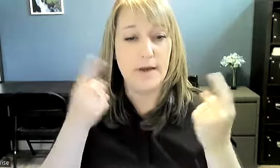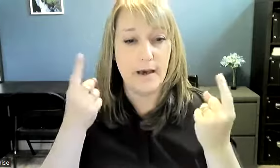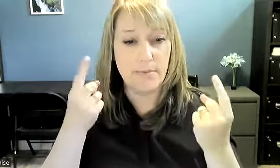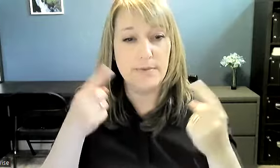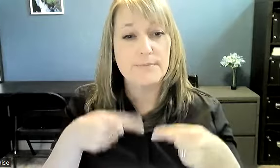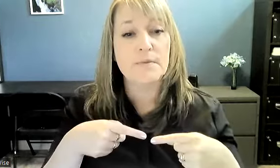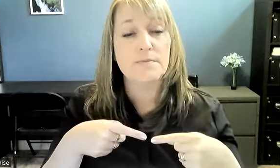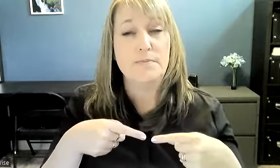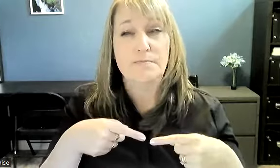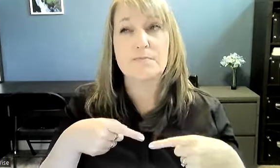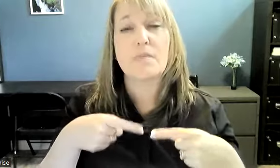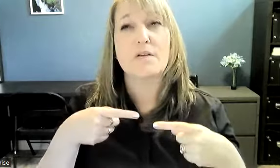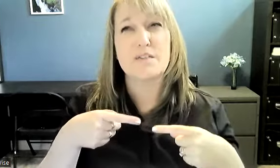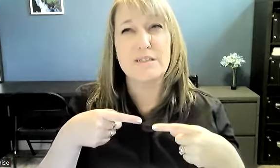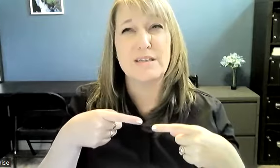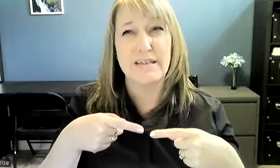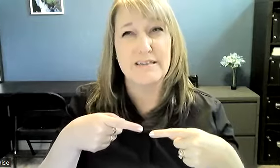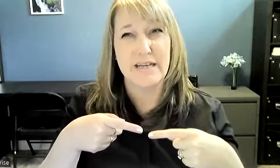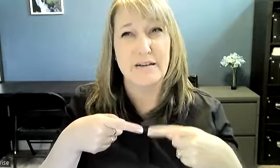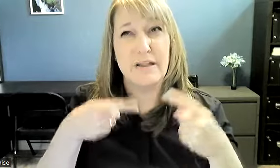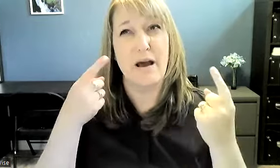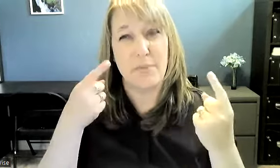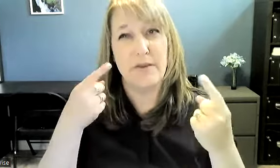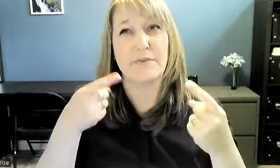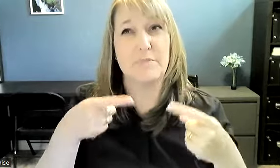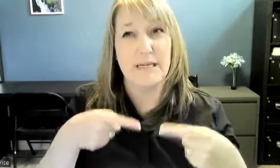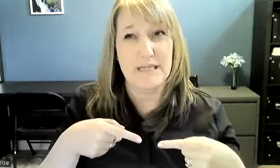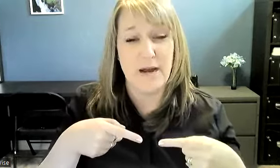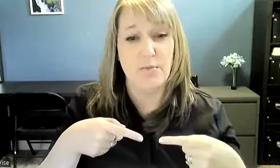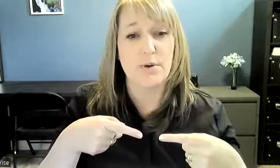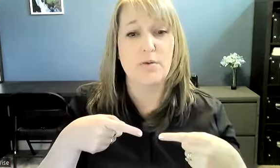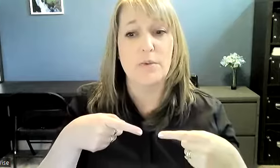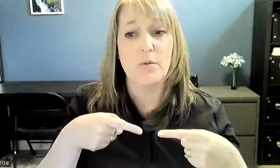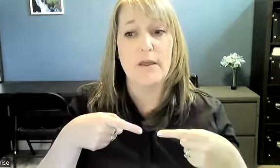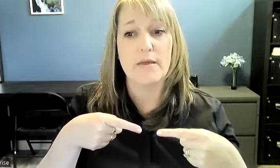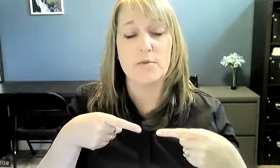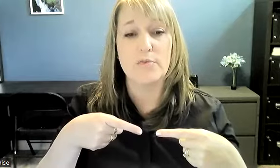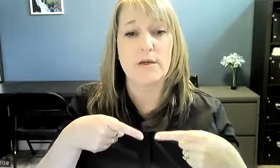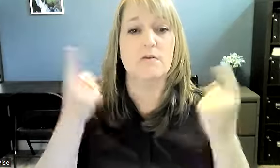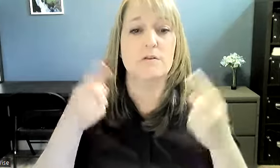up. So it's technically up, and then you have to come back down, but the way that the movement goes